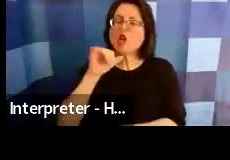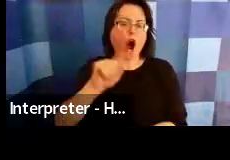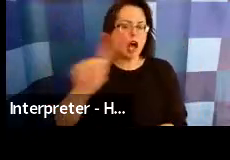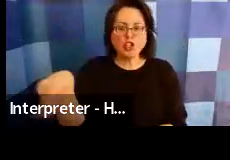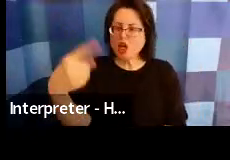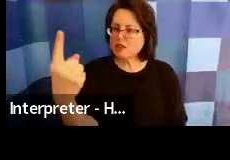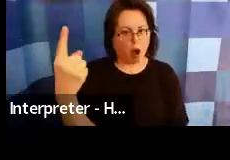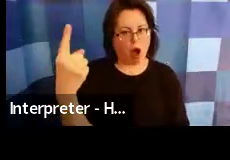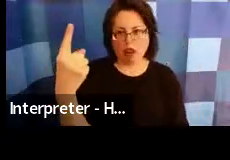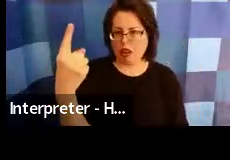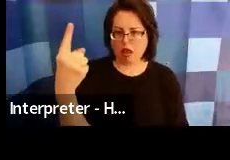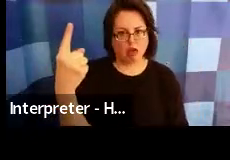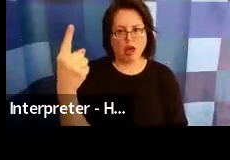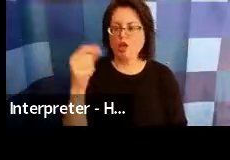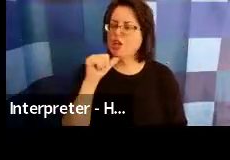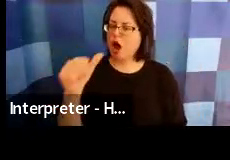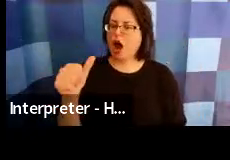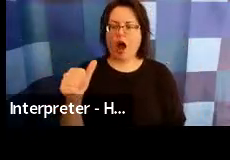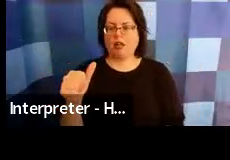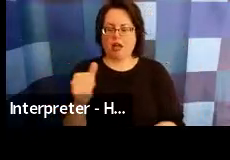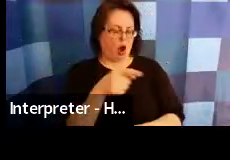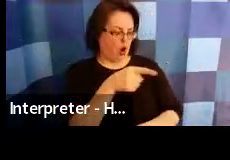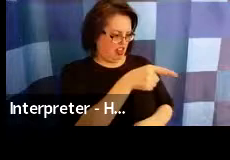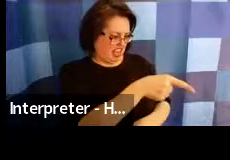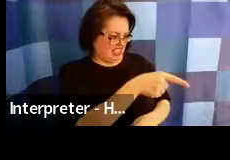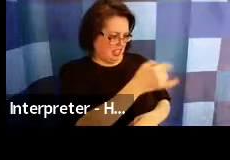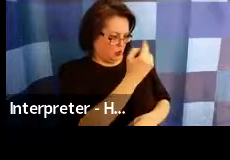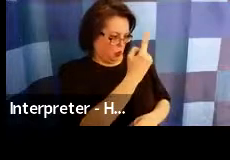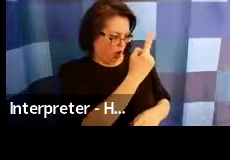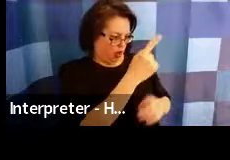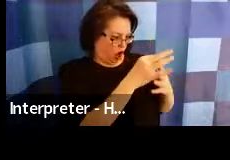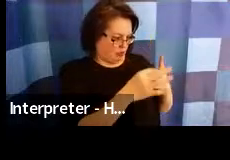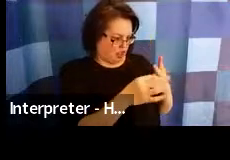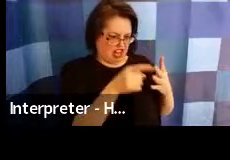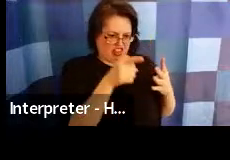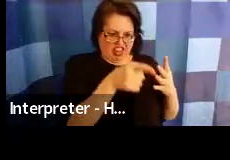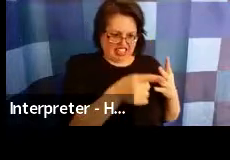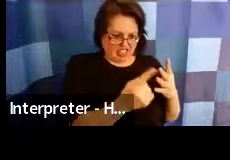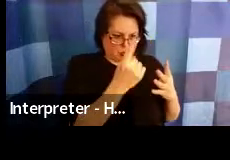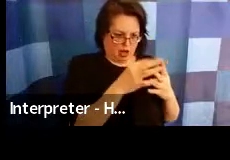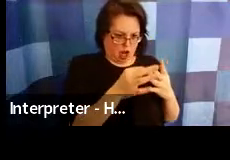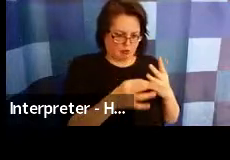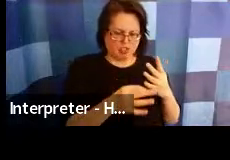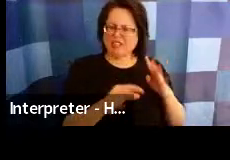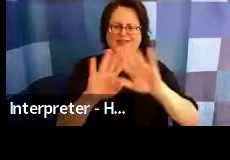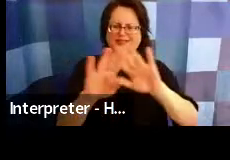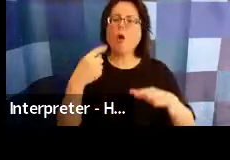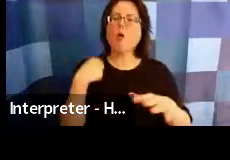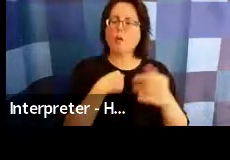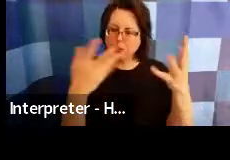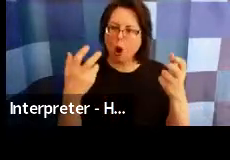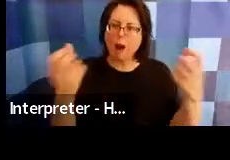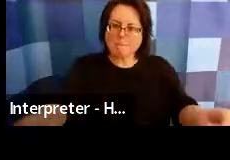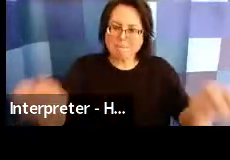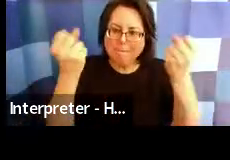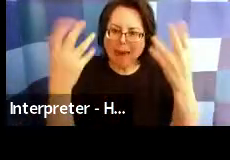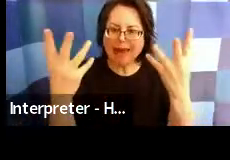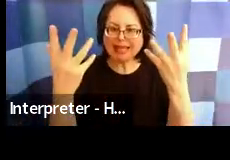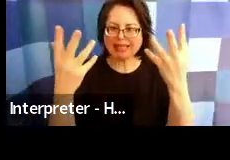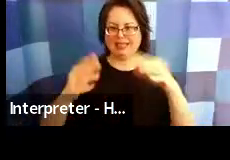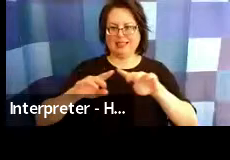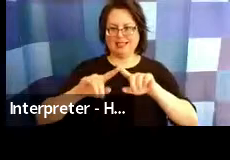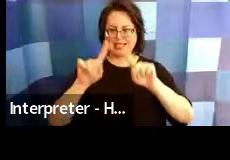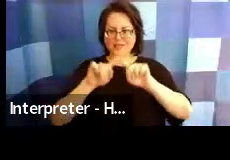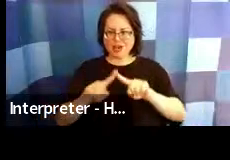focusing on all of these services as individual options. They have decided to try to do a collective approach.